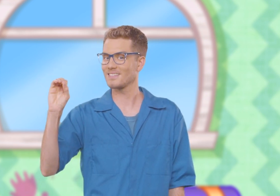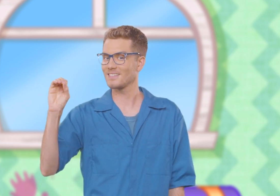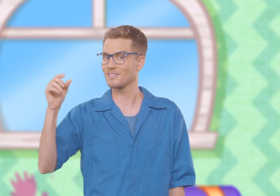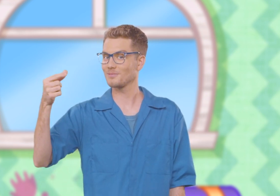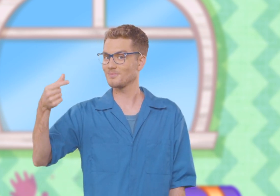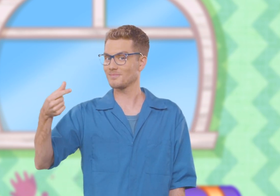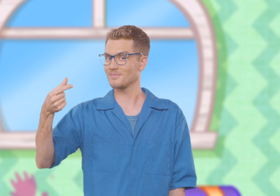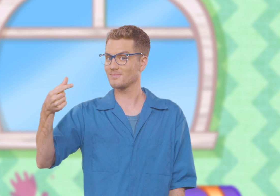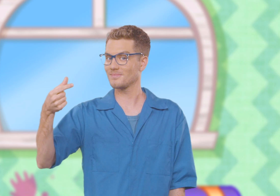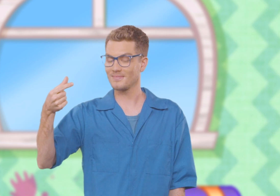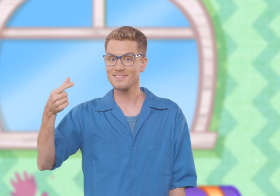F-R-O-G.